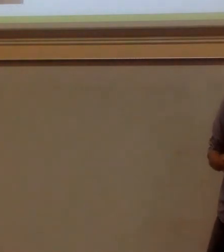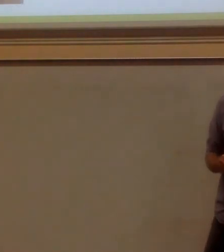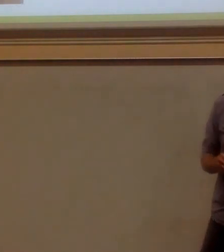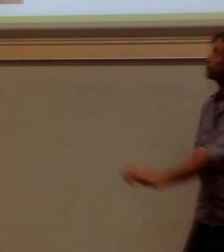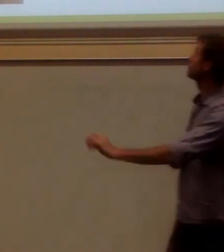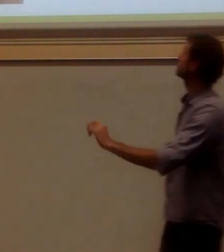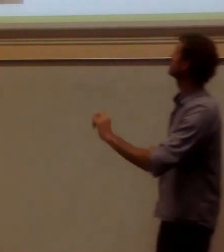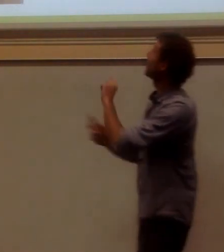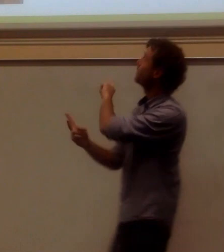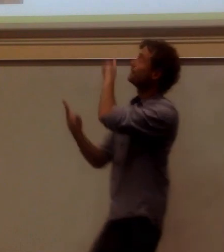stage of the project.